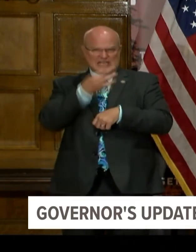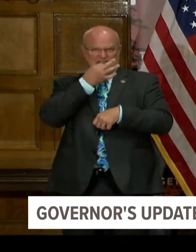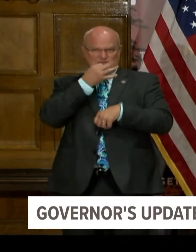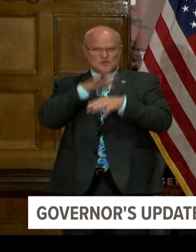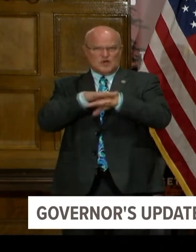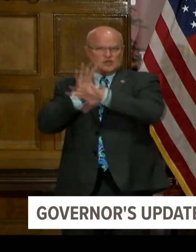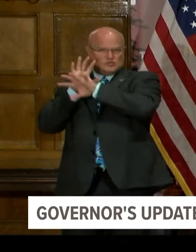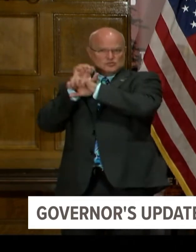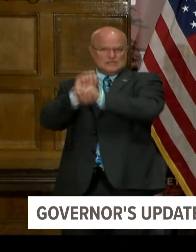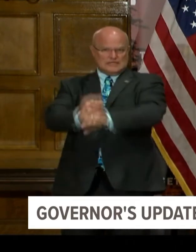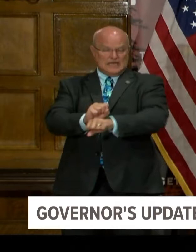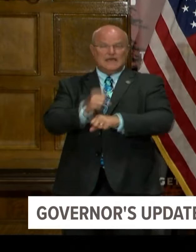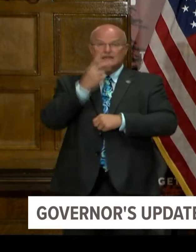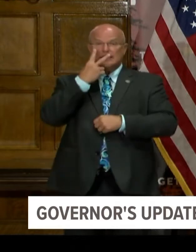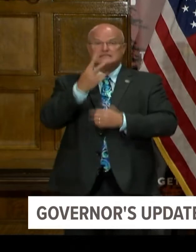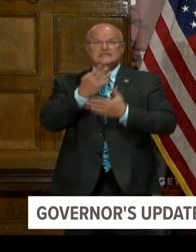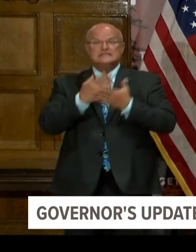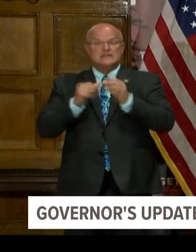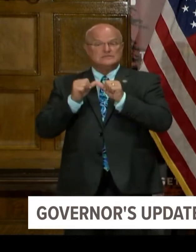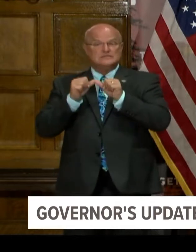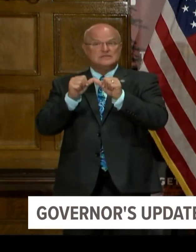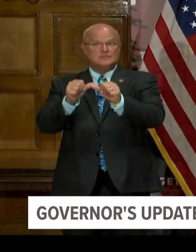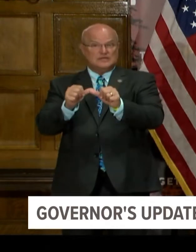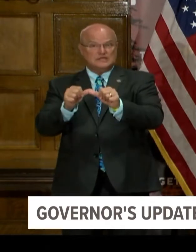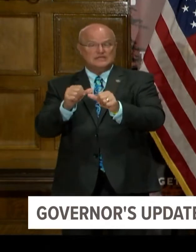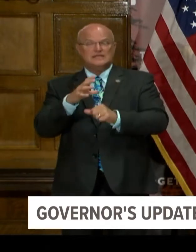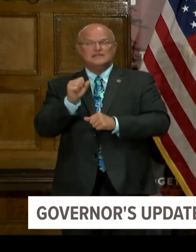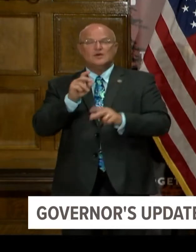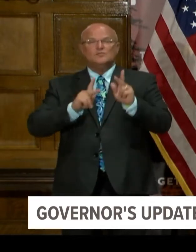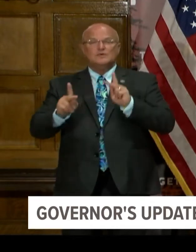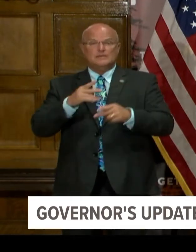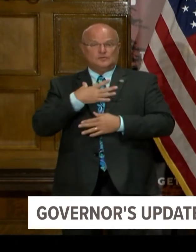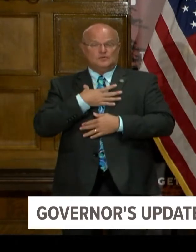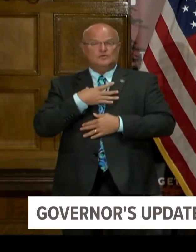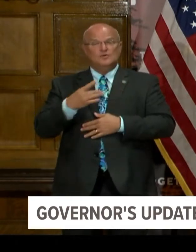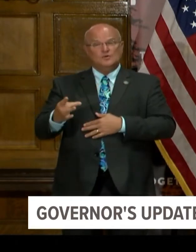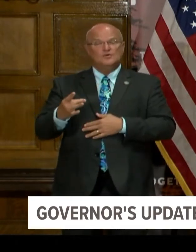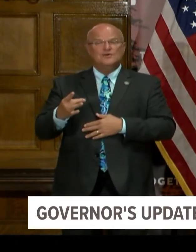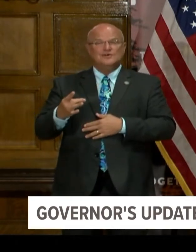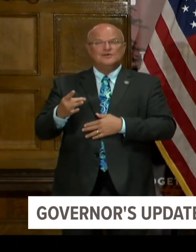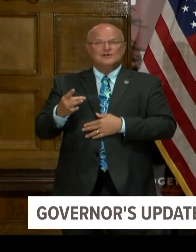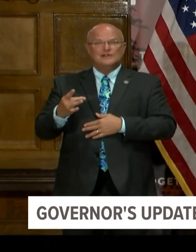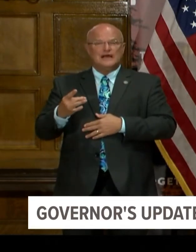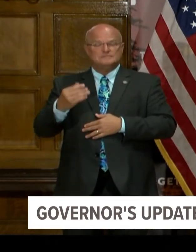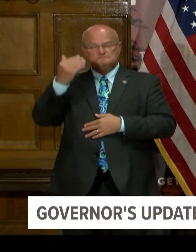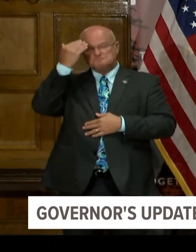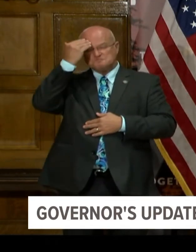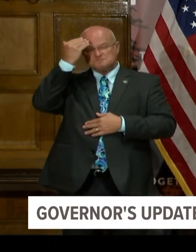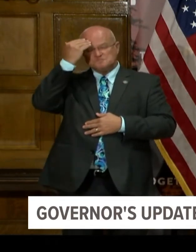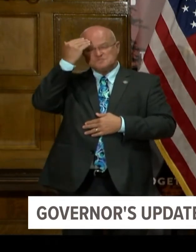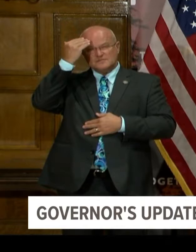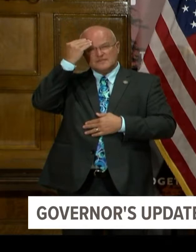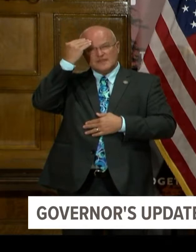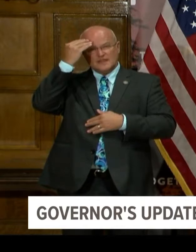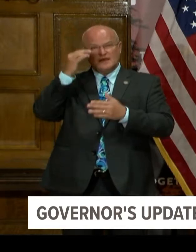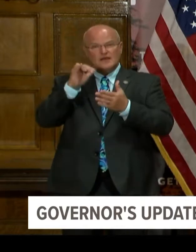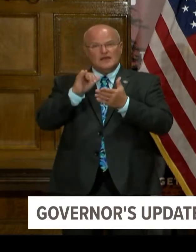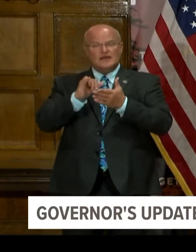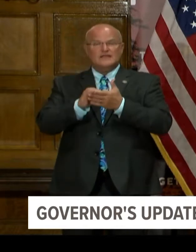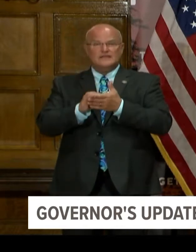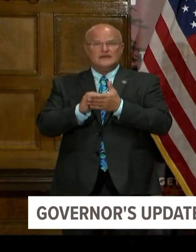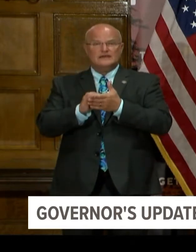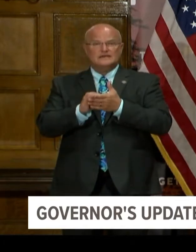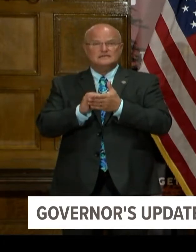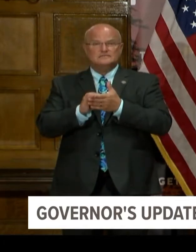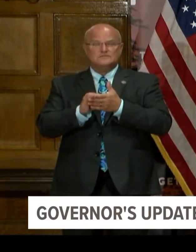lines. They see some stability, and so people who like to know that the discipline